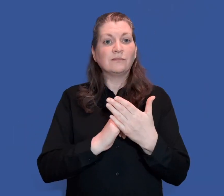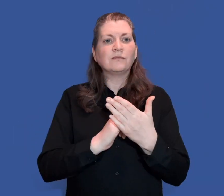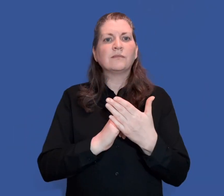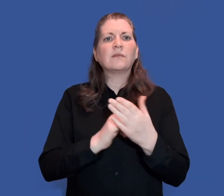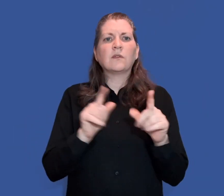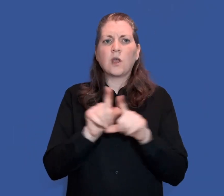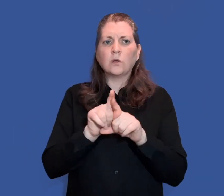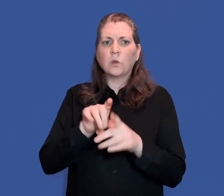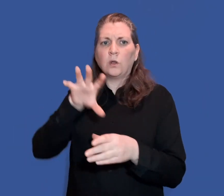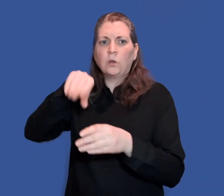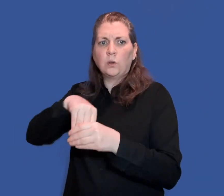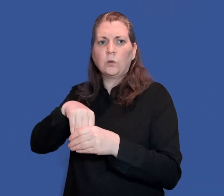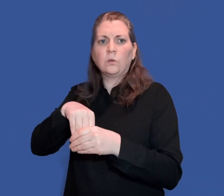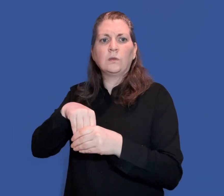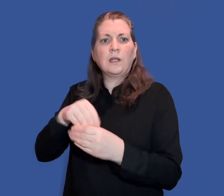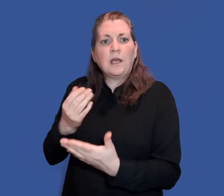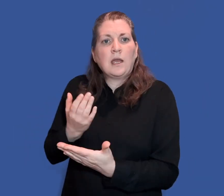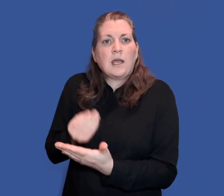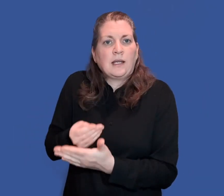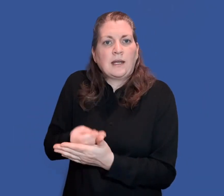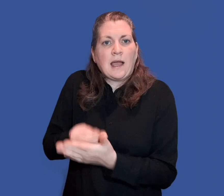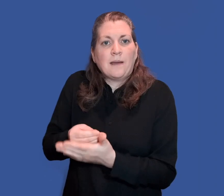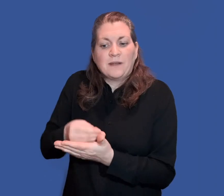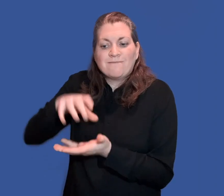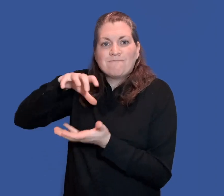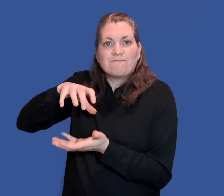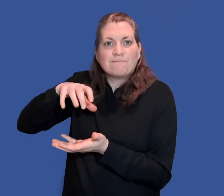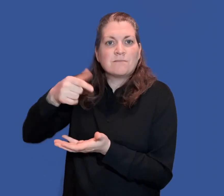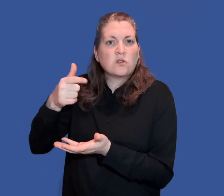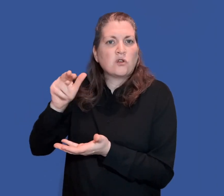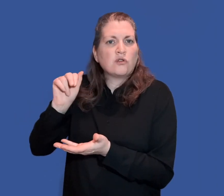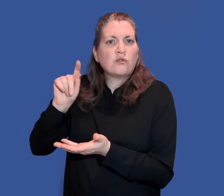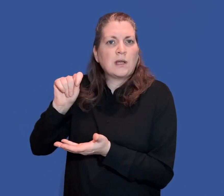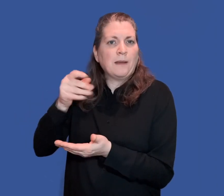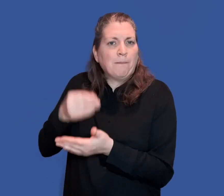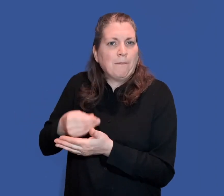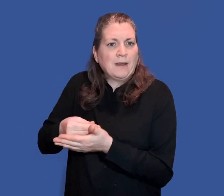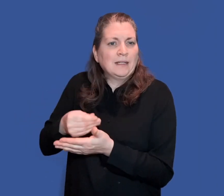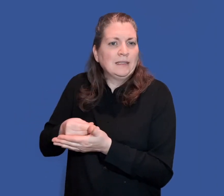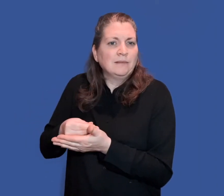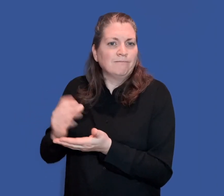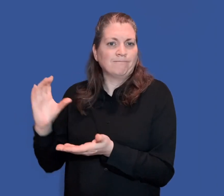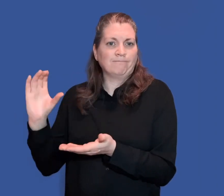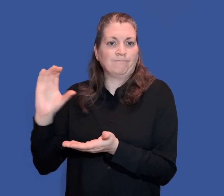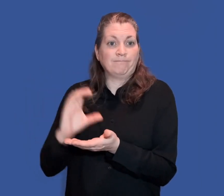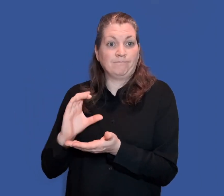Project number 6 is for the Cultural Arts and the Economy Grant Program